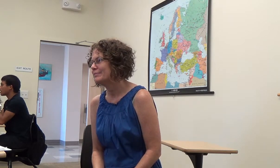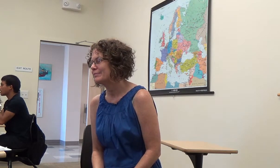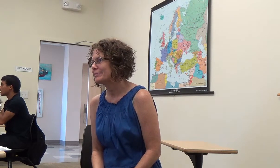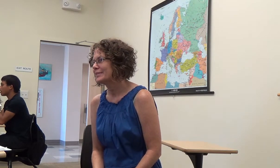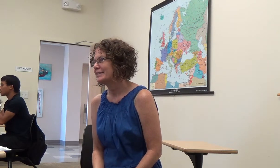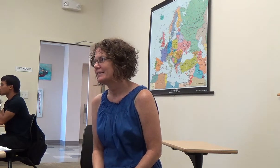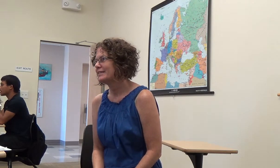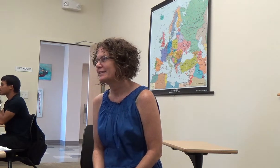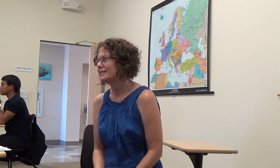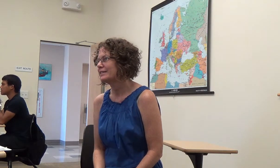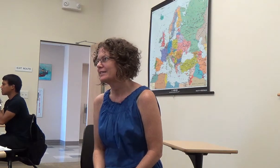Yeah.